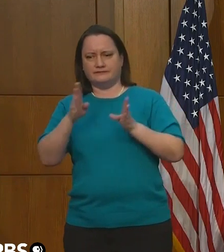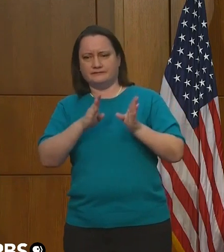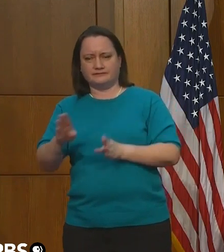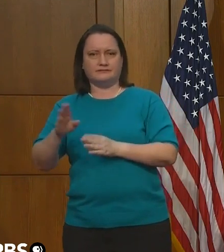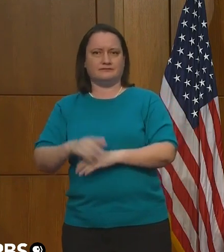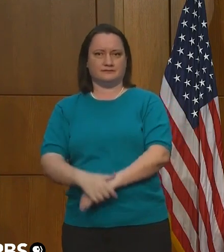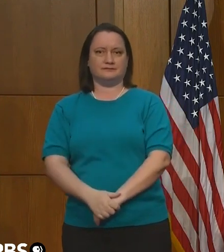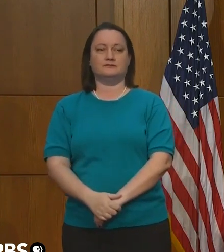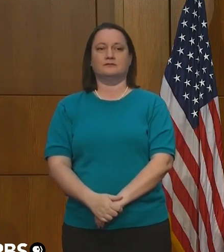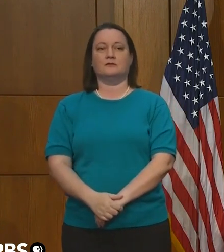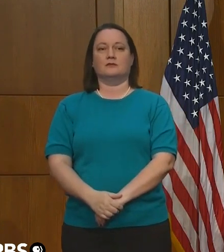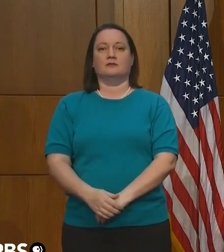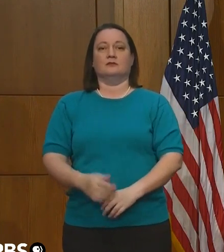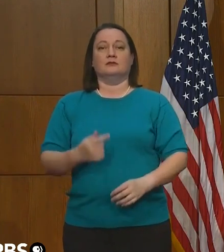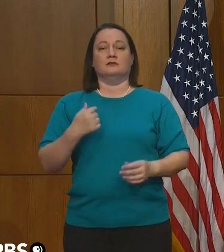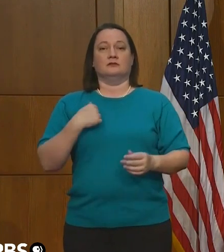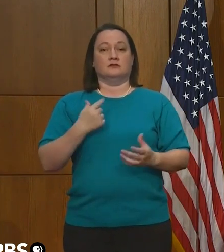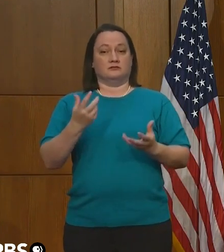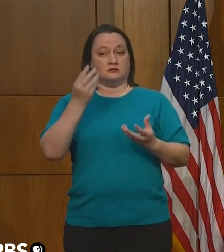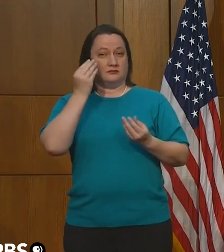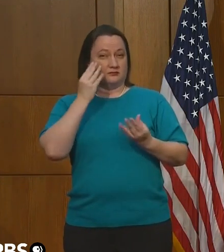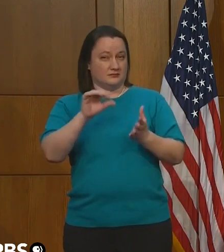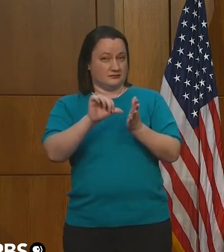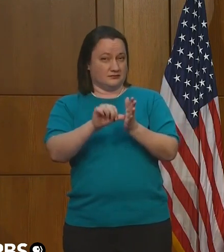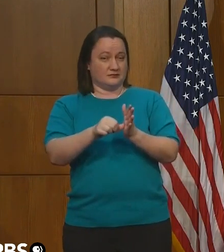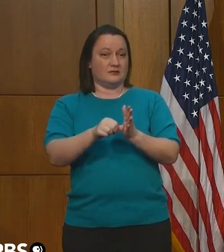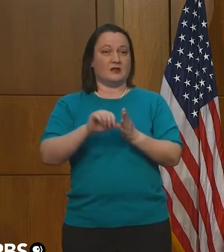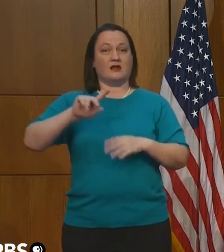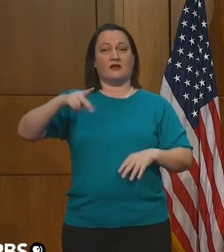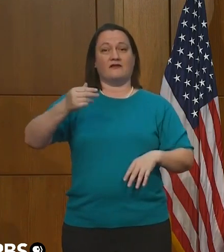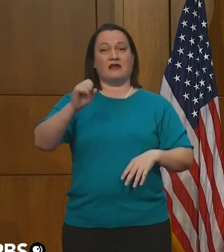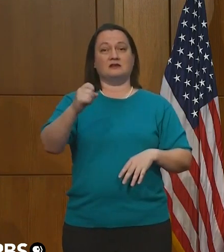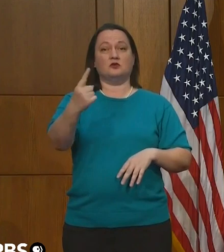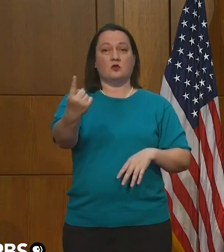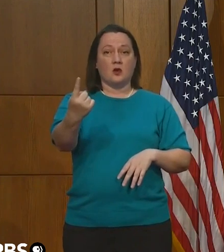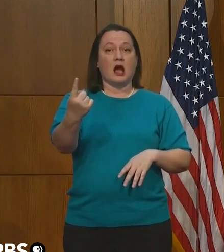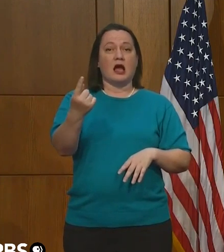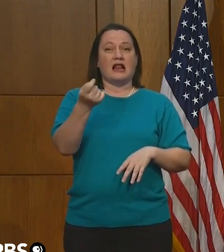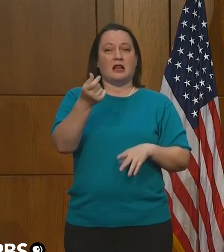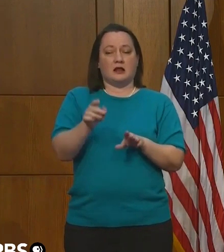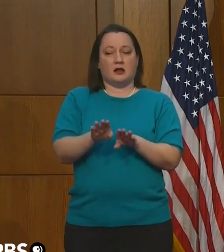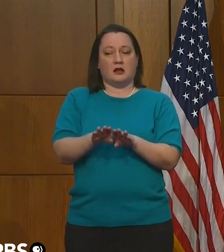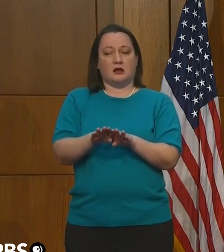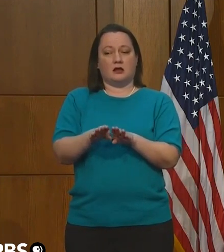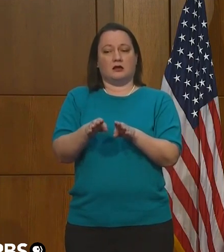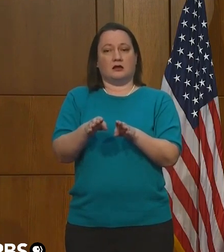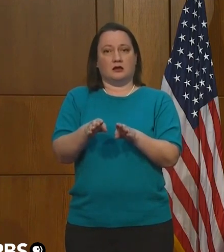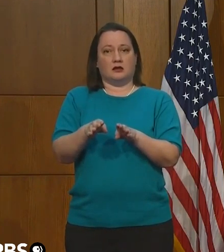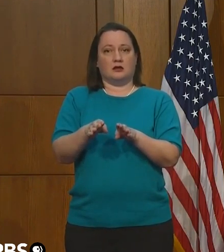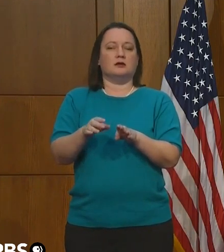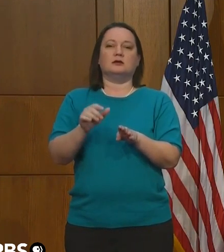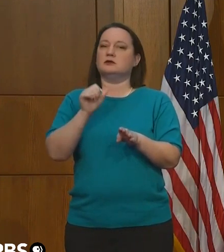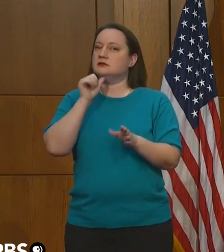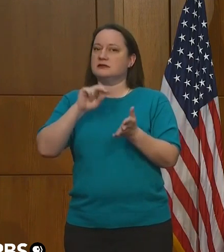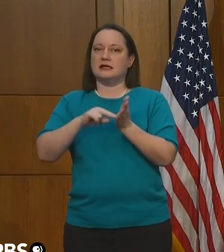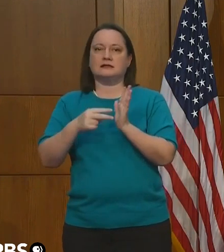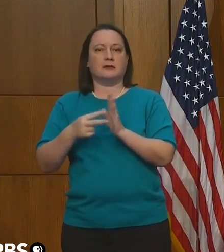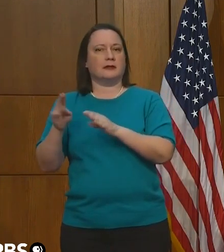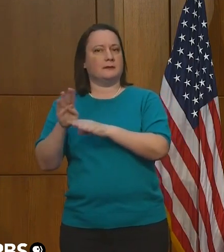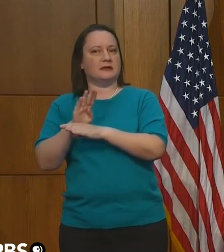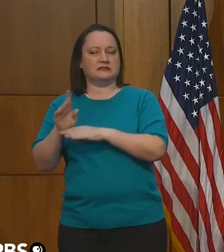to emphasize that while phase one loosens some restrictions, it does not require any business or place